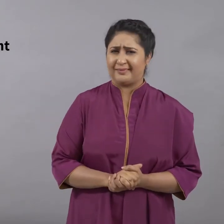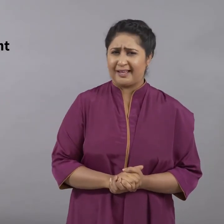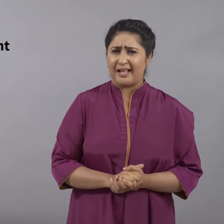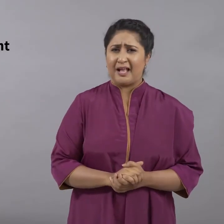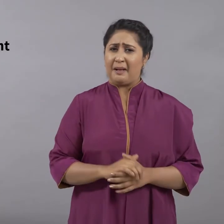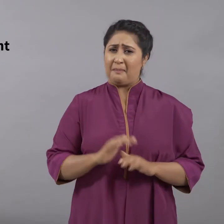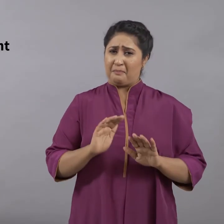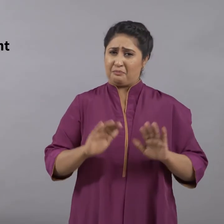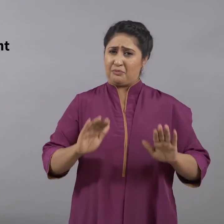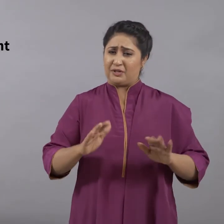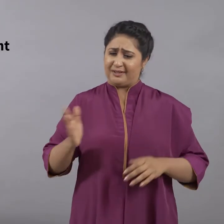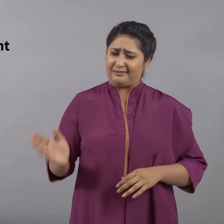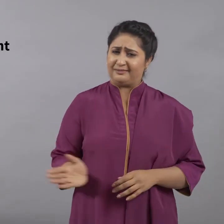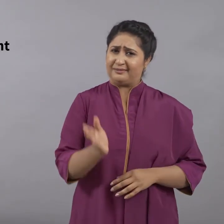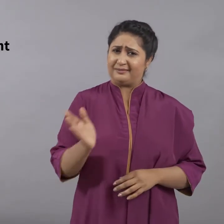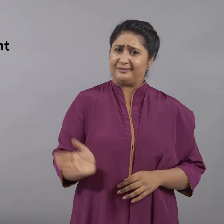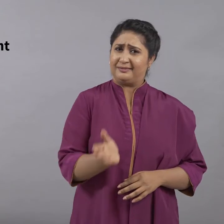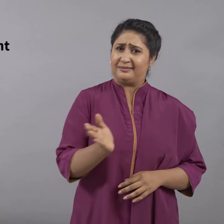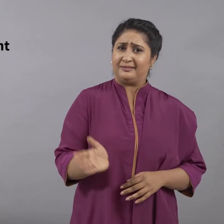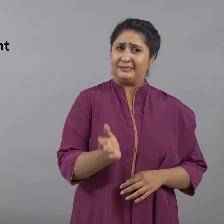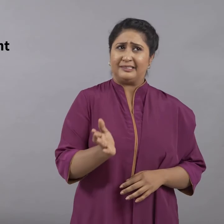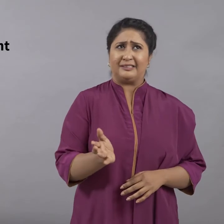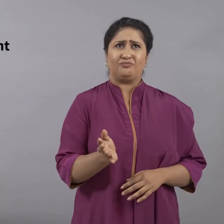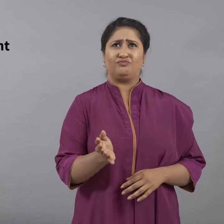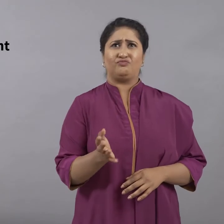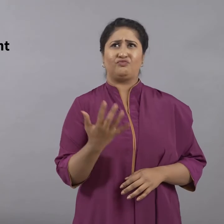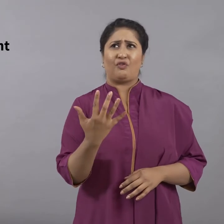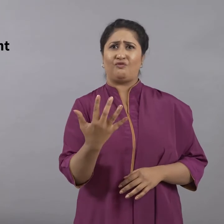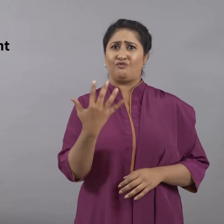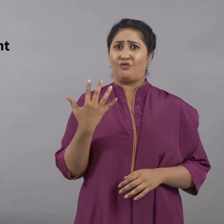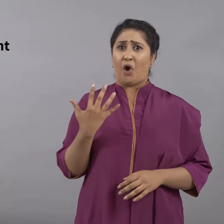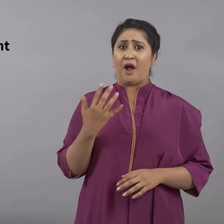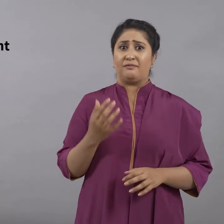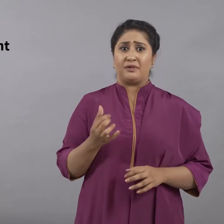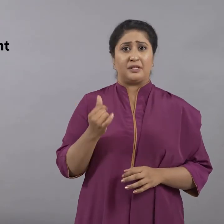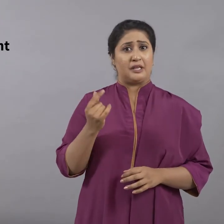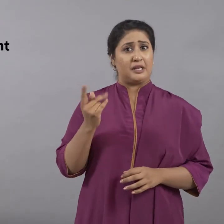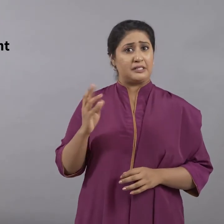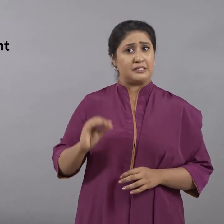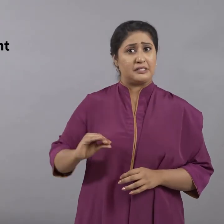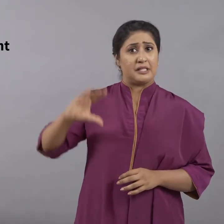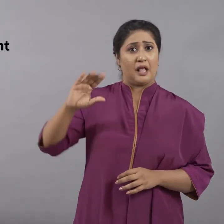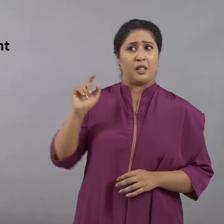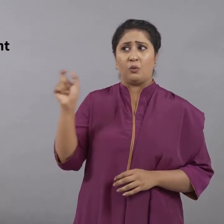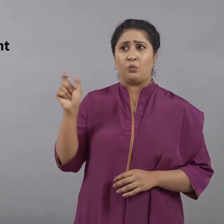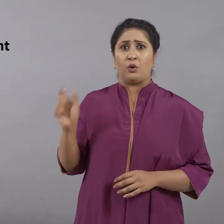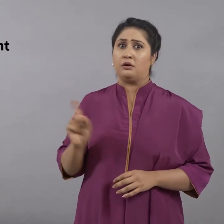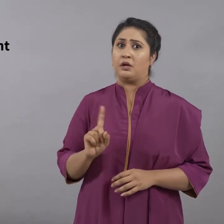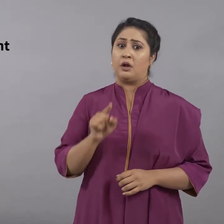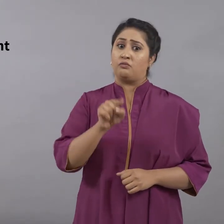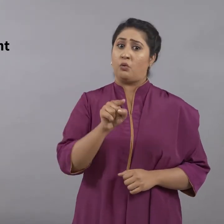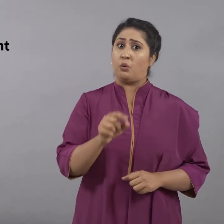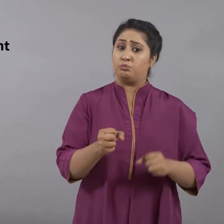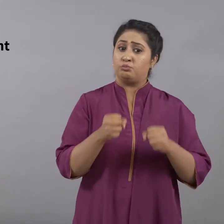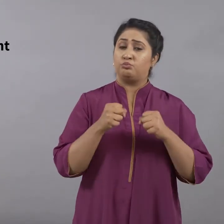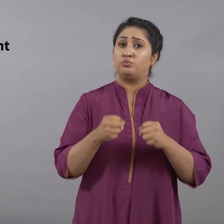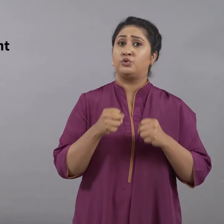Do not let the student read more than 5 words because it will be difficult for you to select